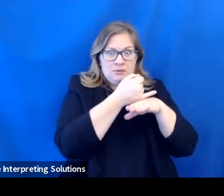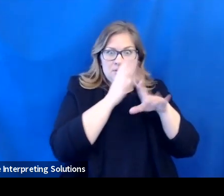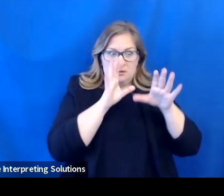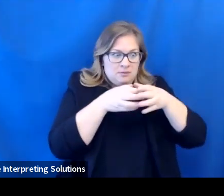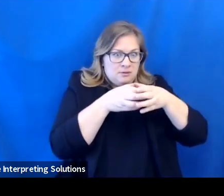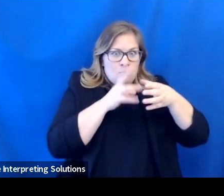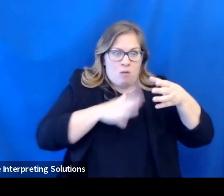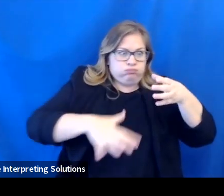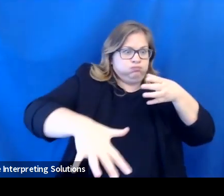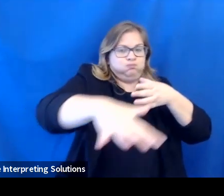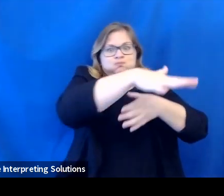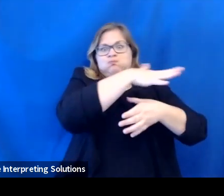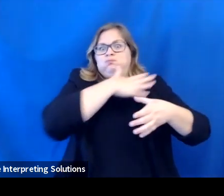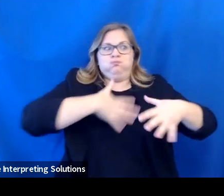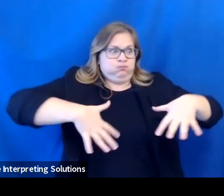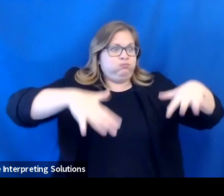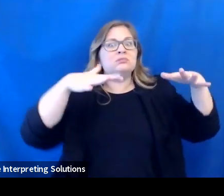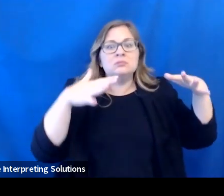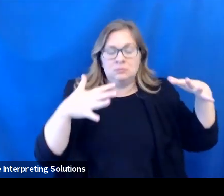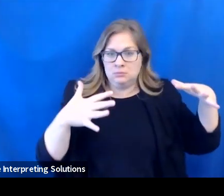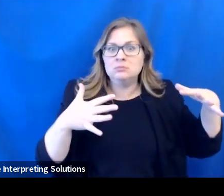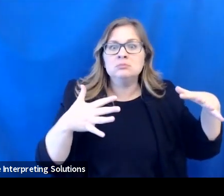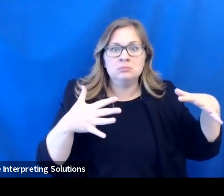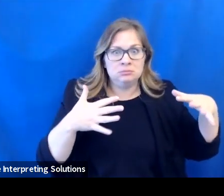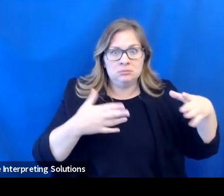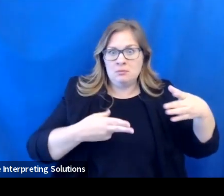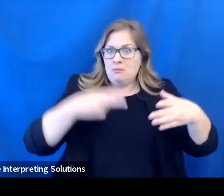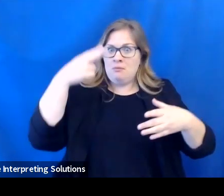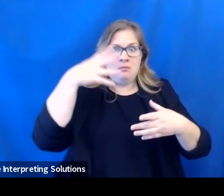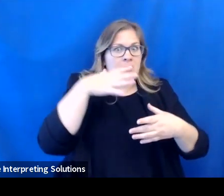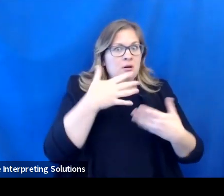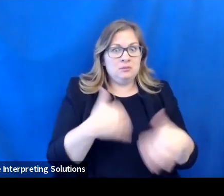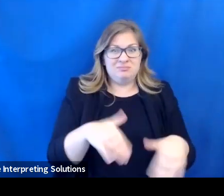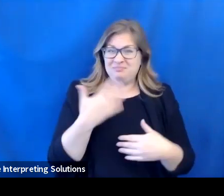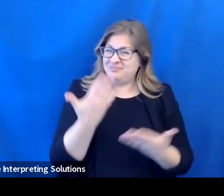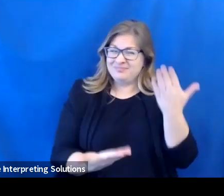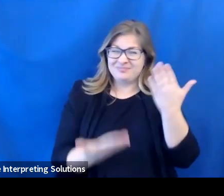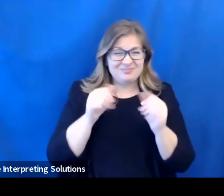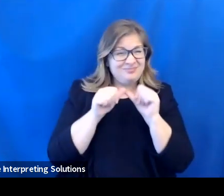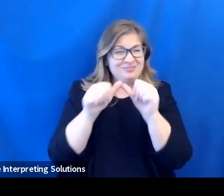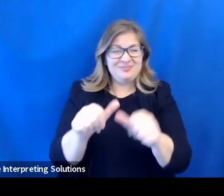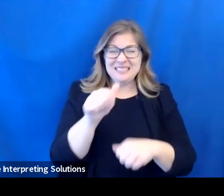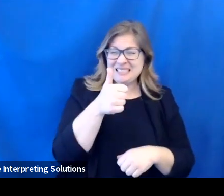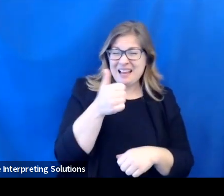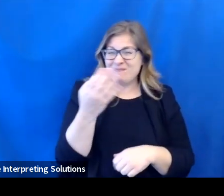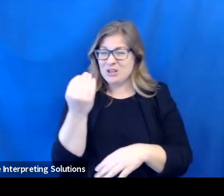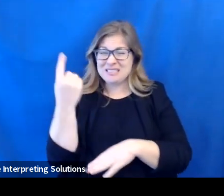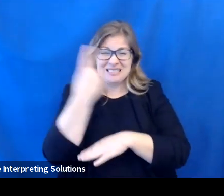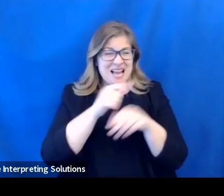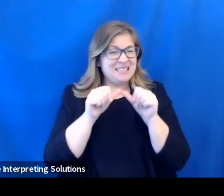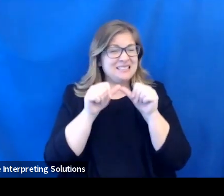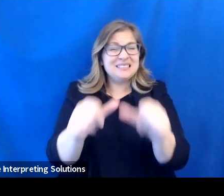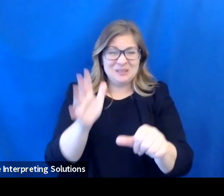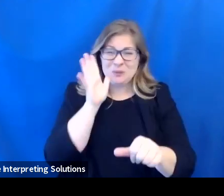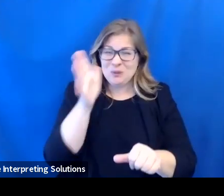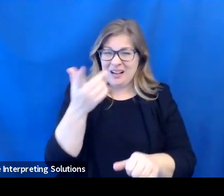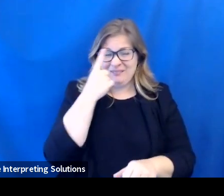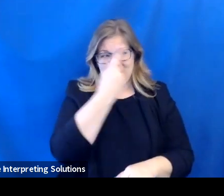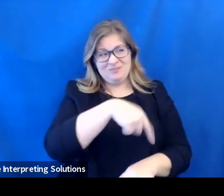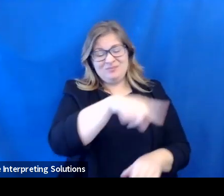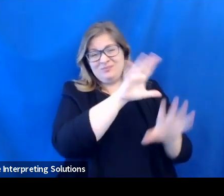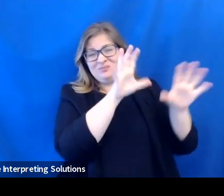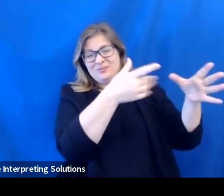to remain high for probably the next 10 to 14 days. These are very busy days, but please rest assured we're all leaning into the